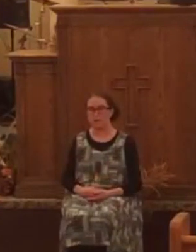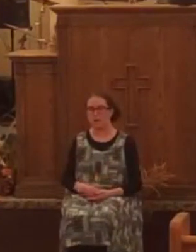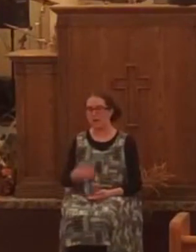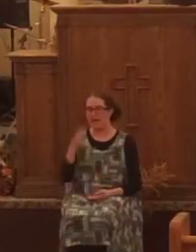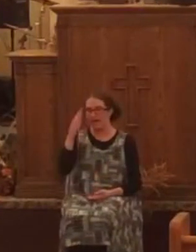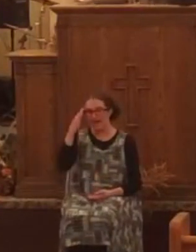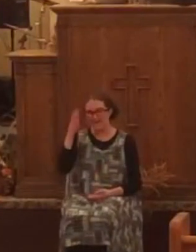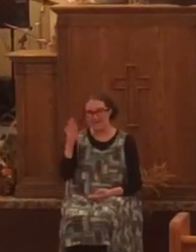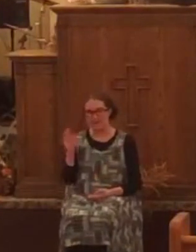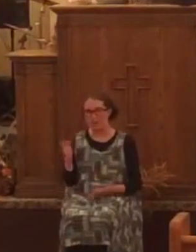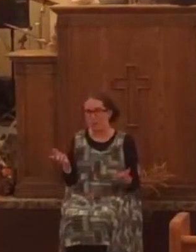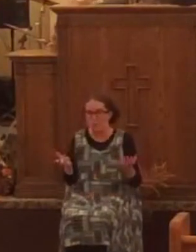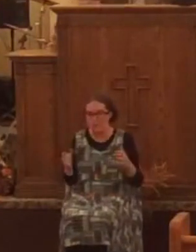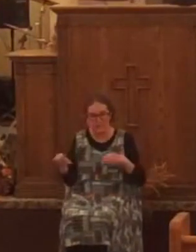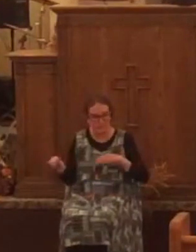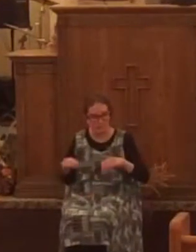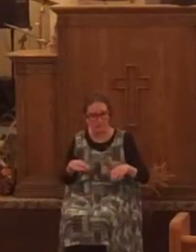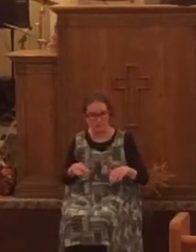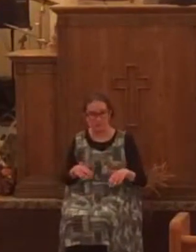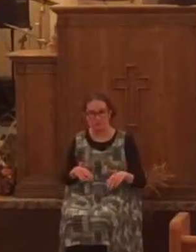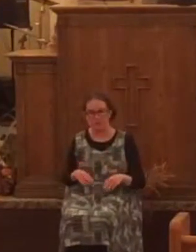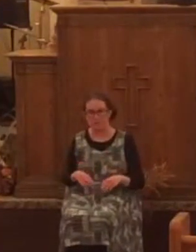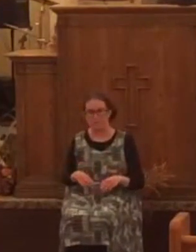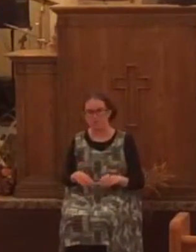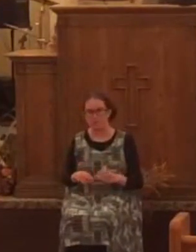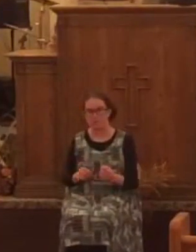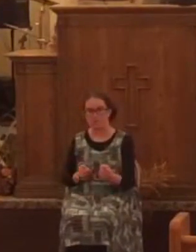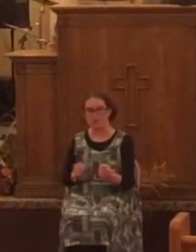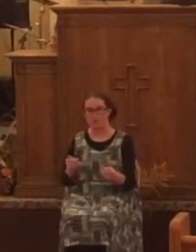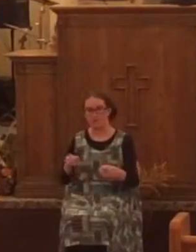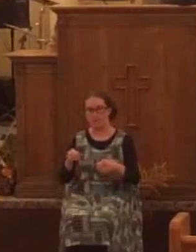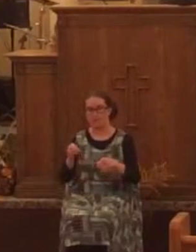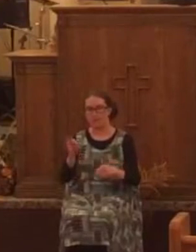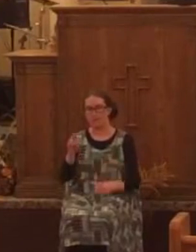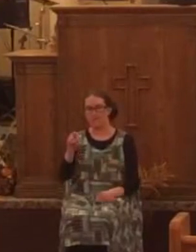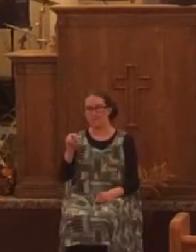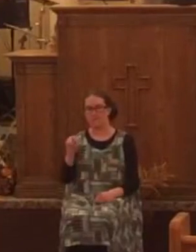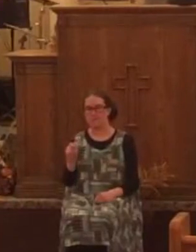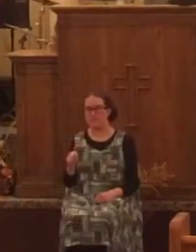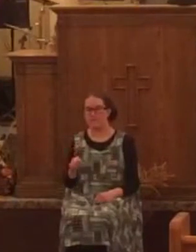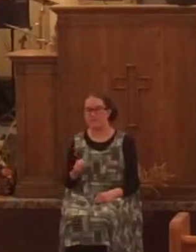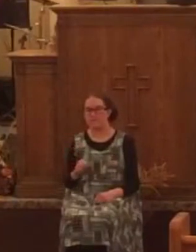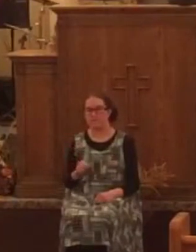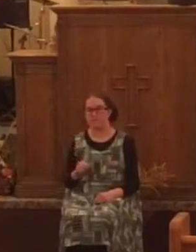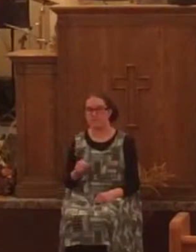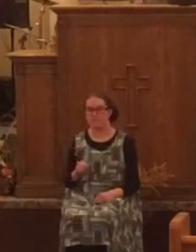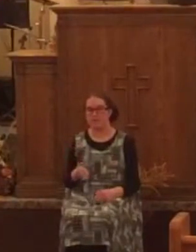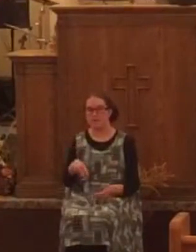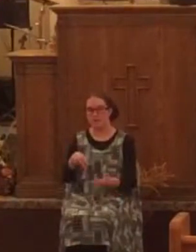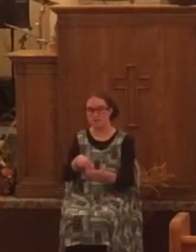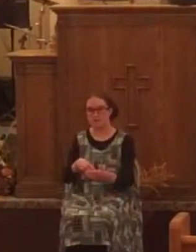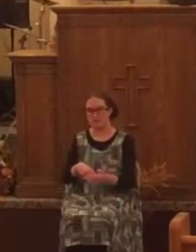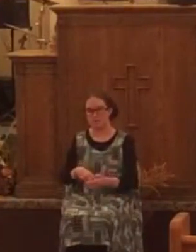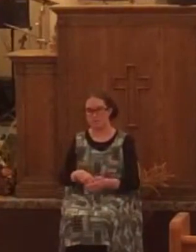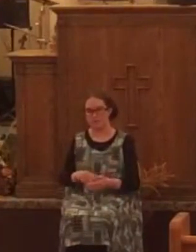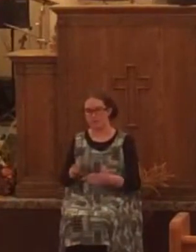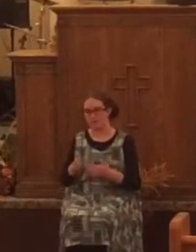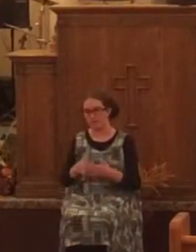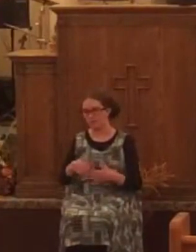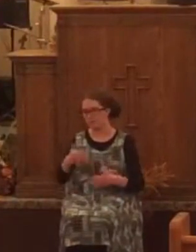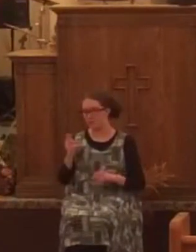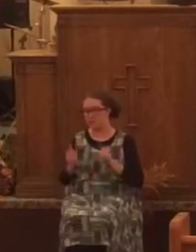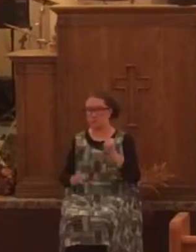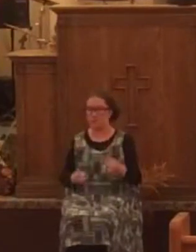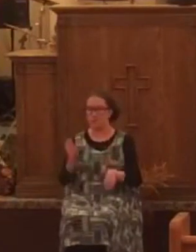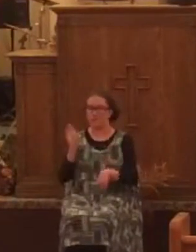what to do with it. I was up at the front, Sister Driscoll. Amen. I went up to the front with the rest of the young people